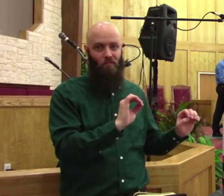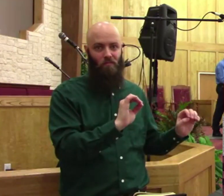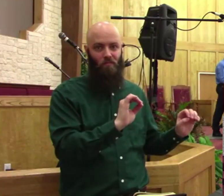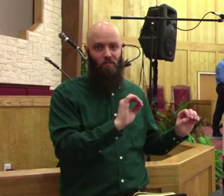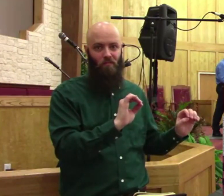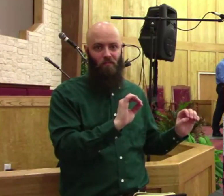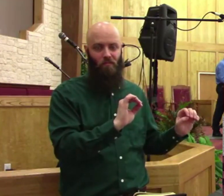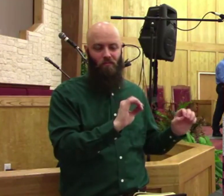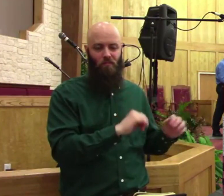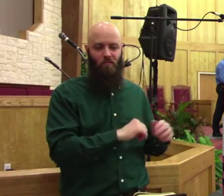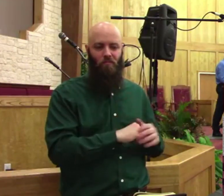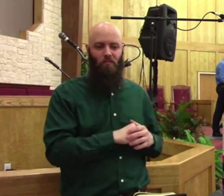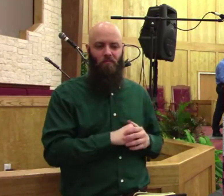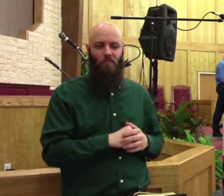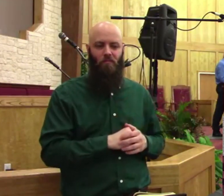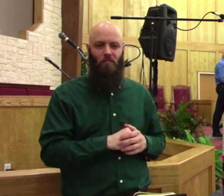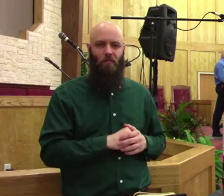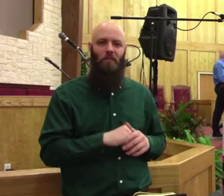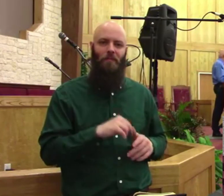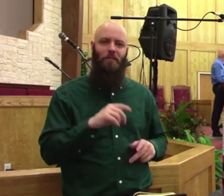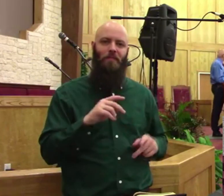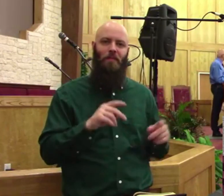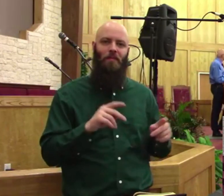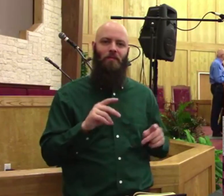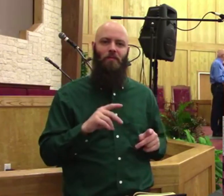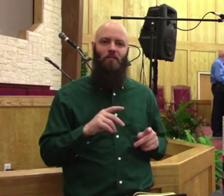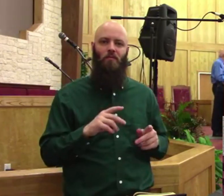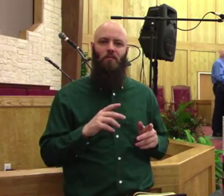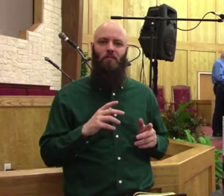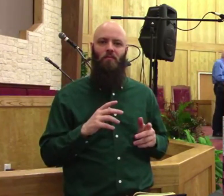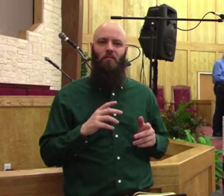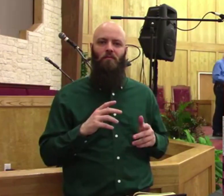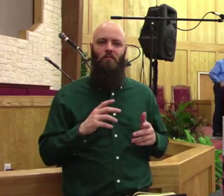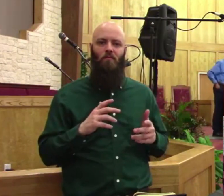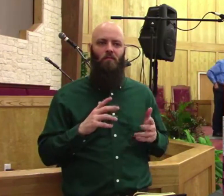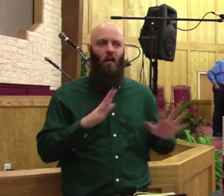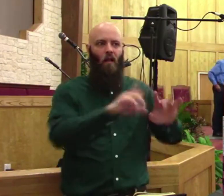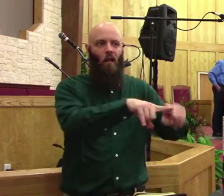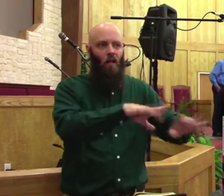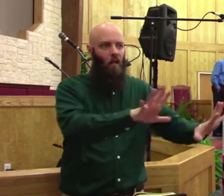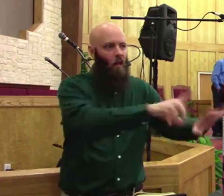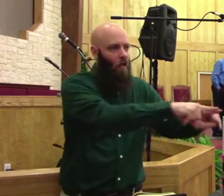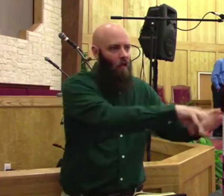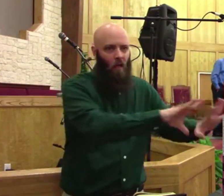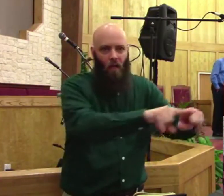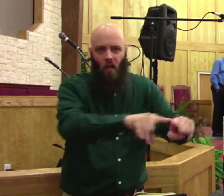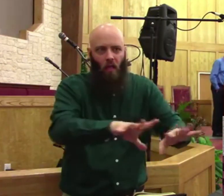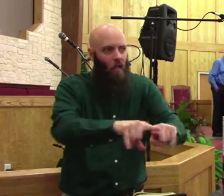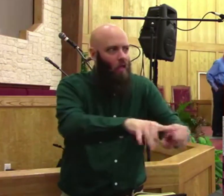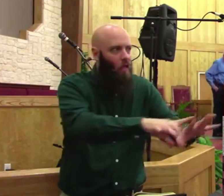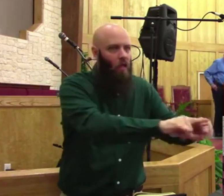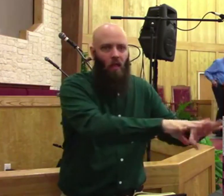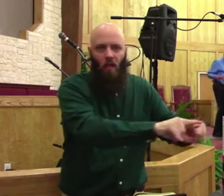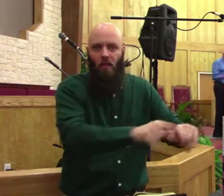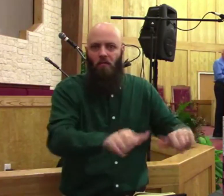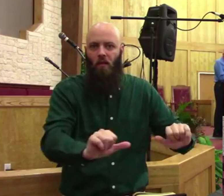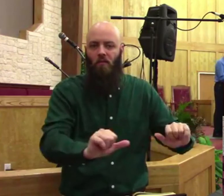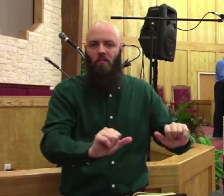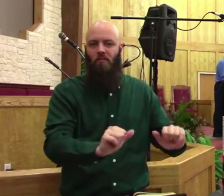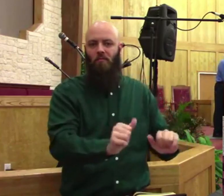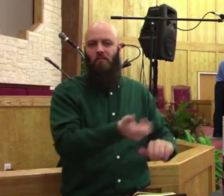People reach to the same old thing, cupboards bare, there's nothing. The word of the cross is